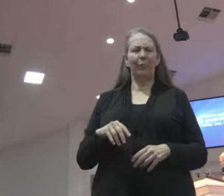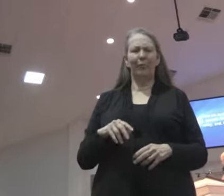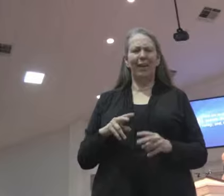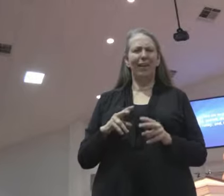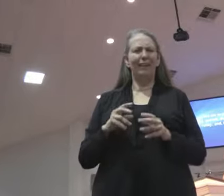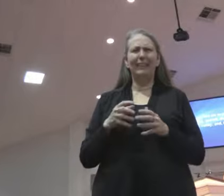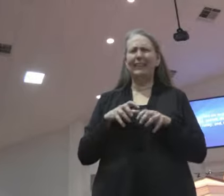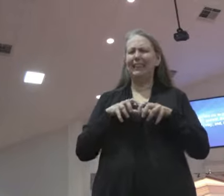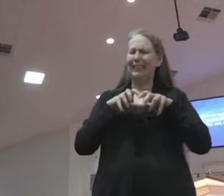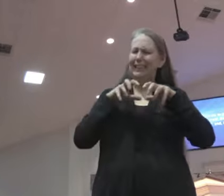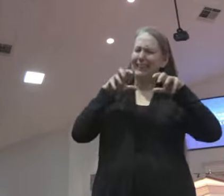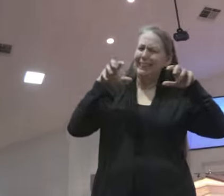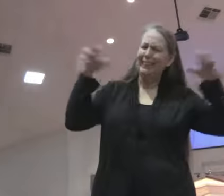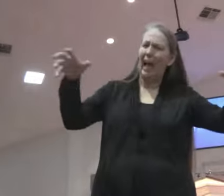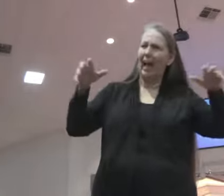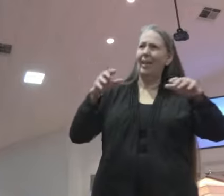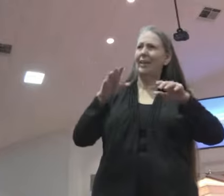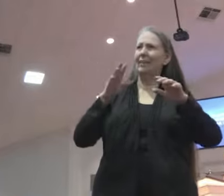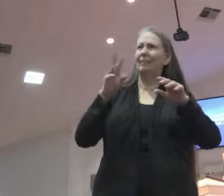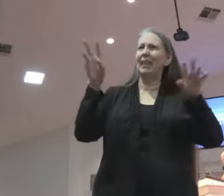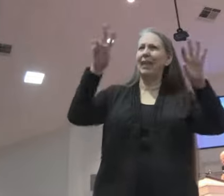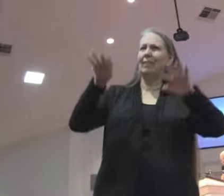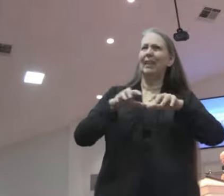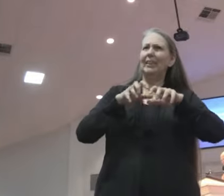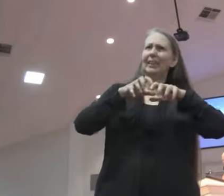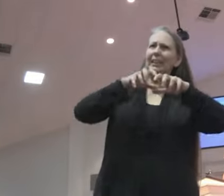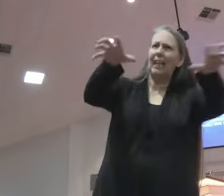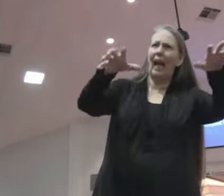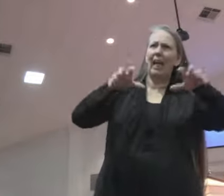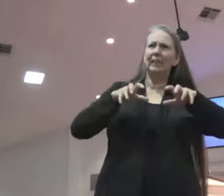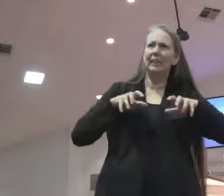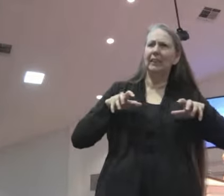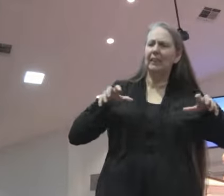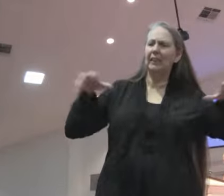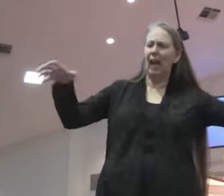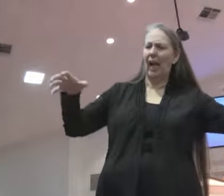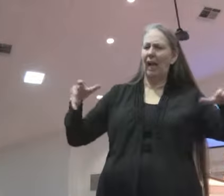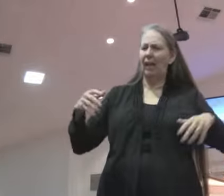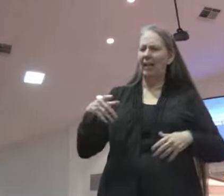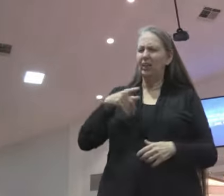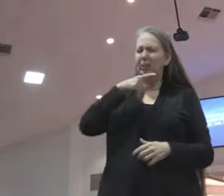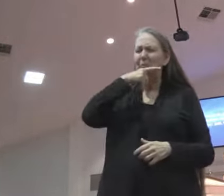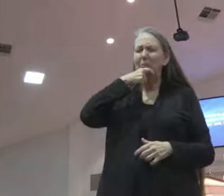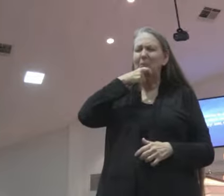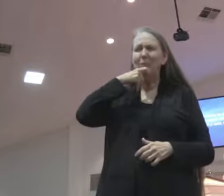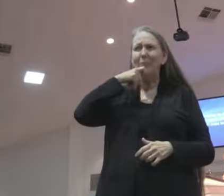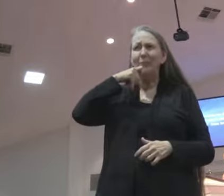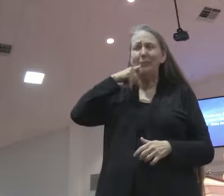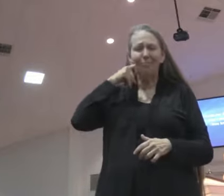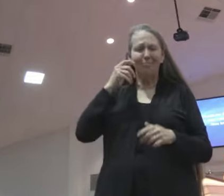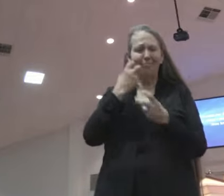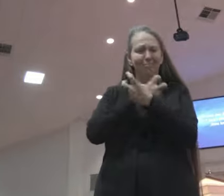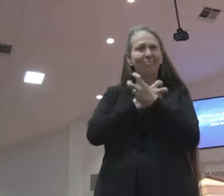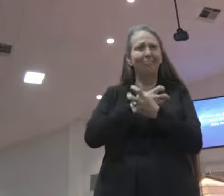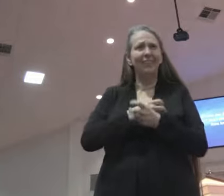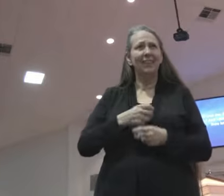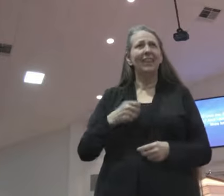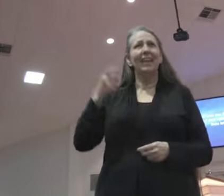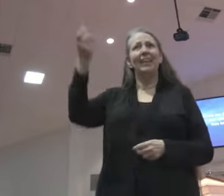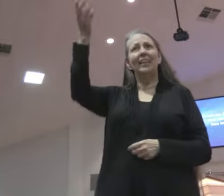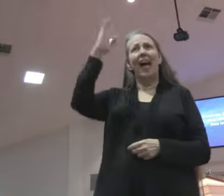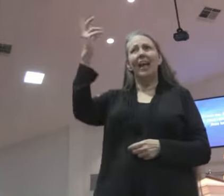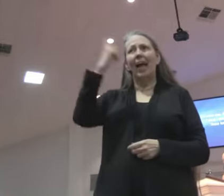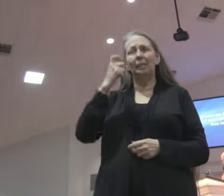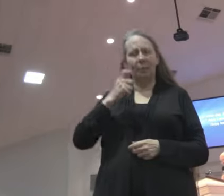there were very many in the open valley, and lo, they were very dry. And he said unto me, Son of man, can these